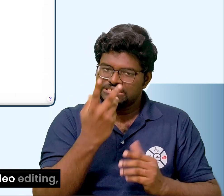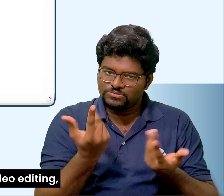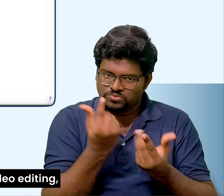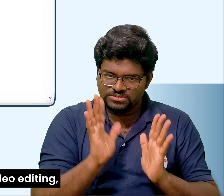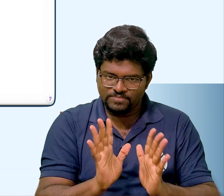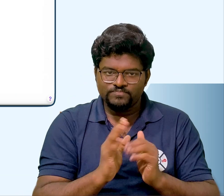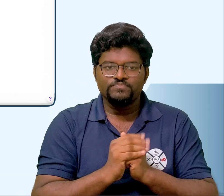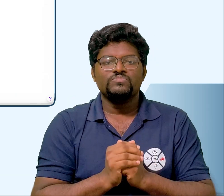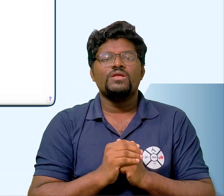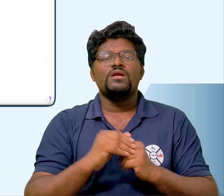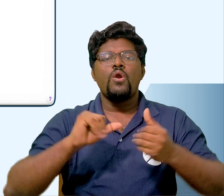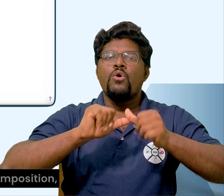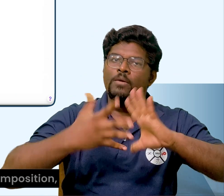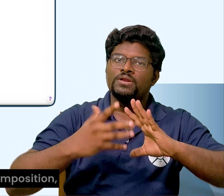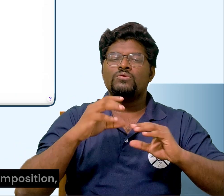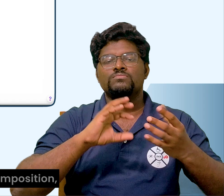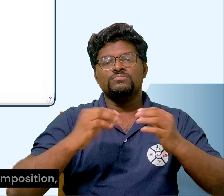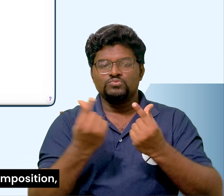editing, auto composition,